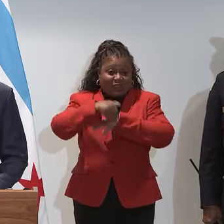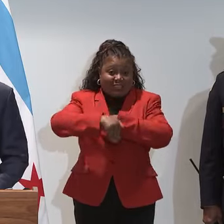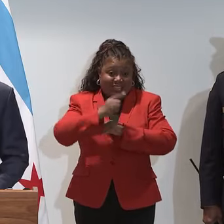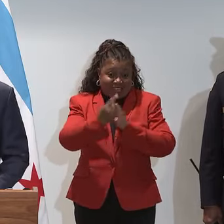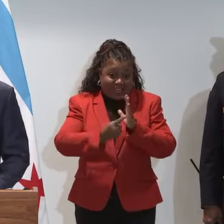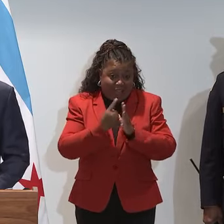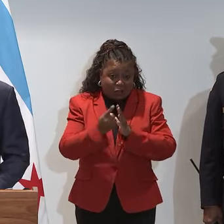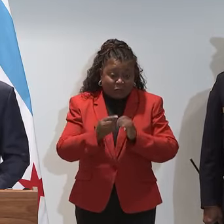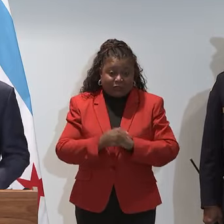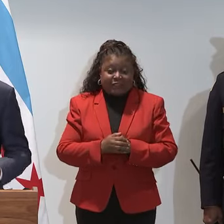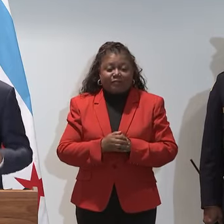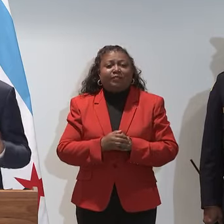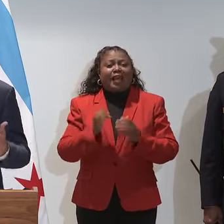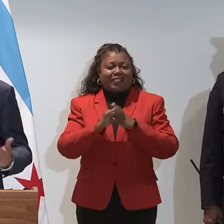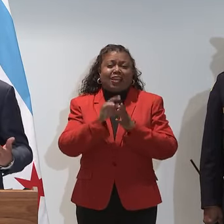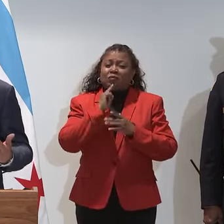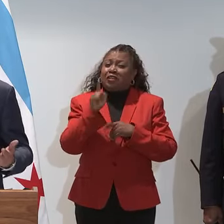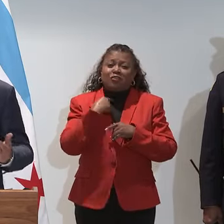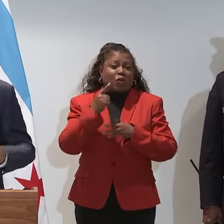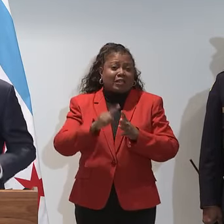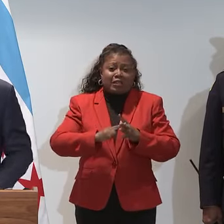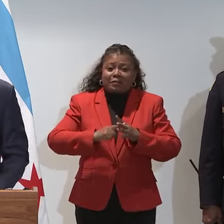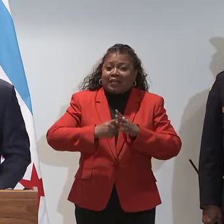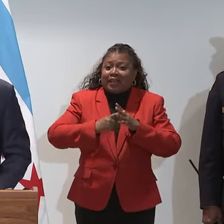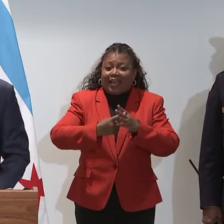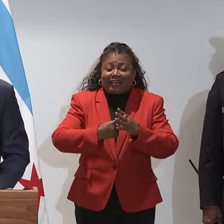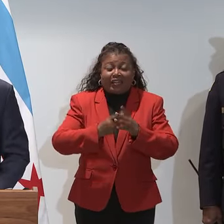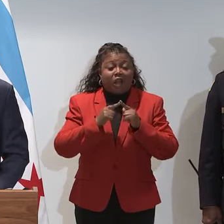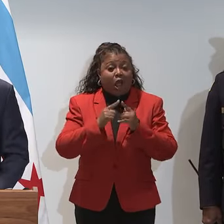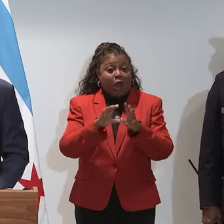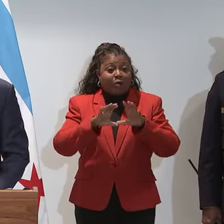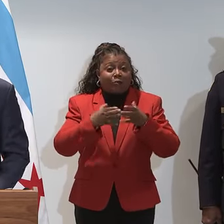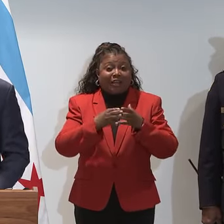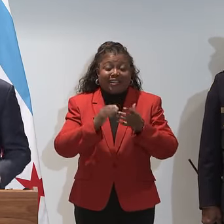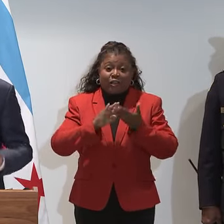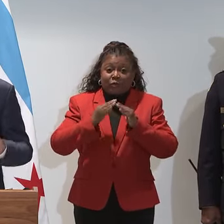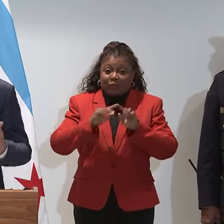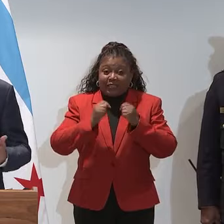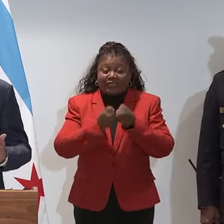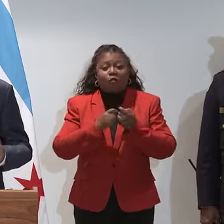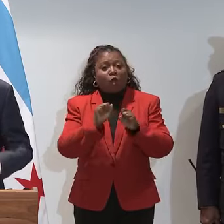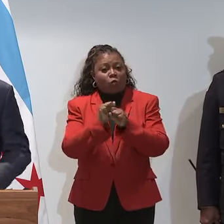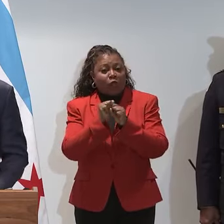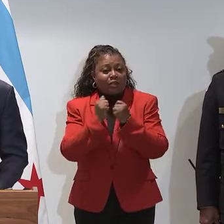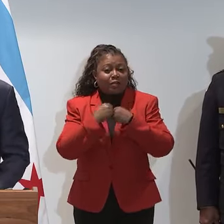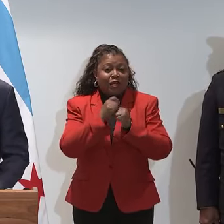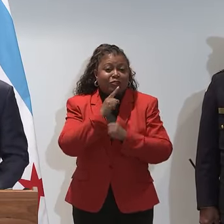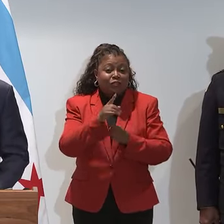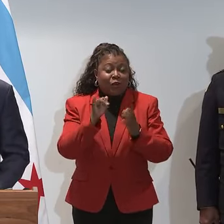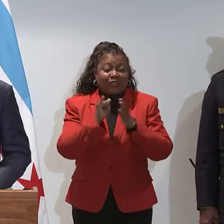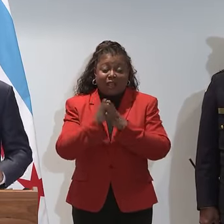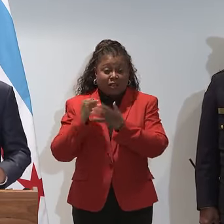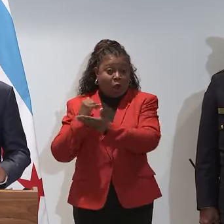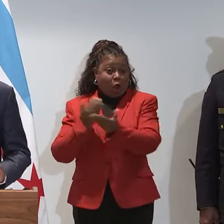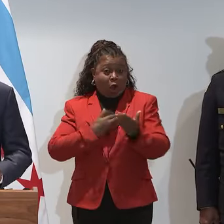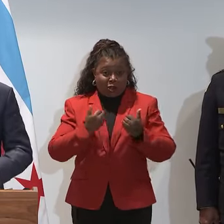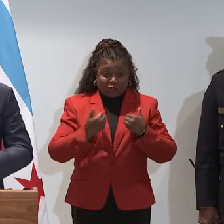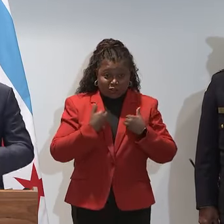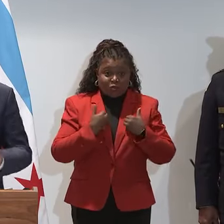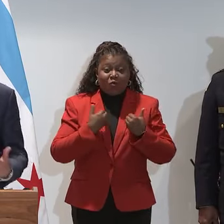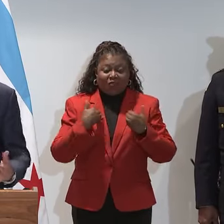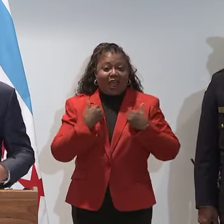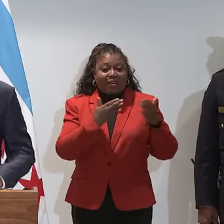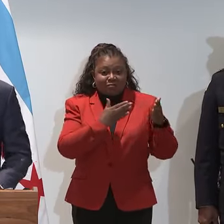hours. And that's really only the beginning. Our branches and U-Media teams are working to make sure that our youth